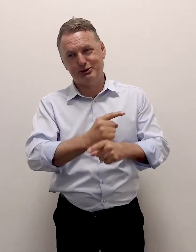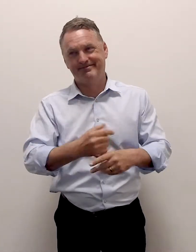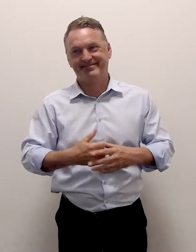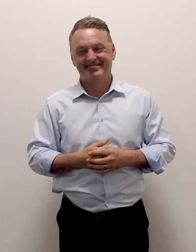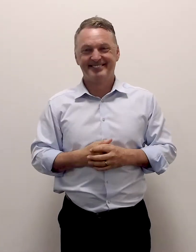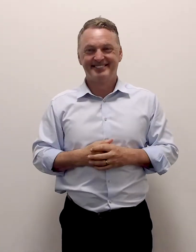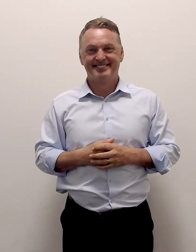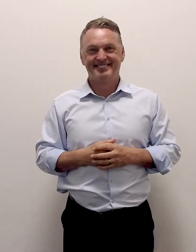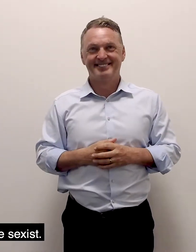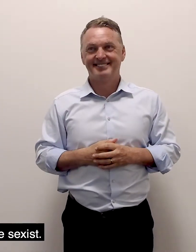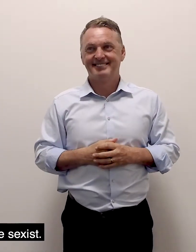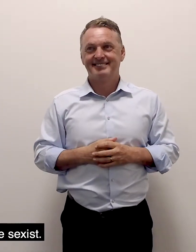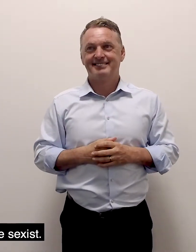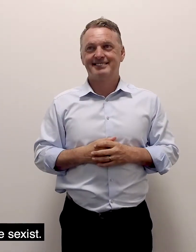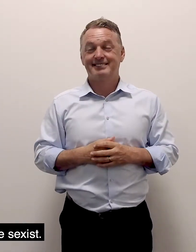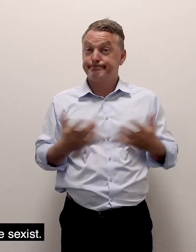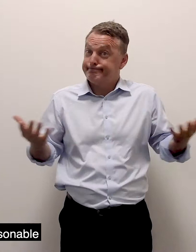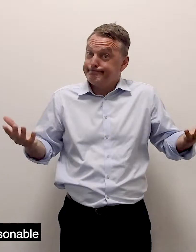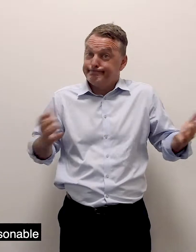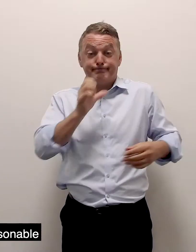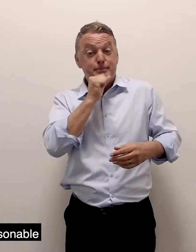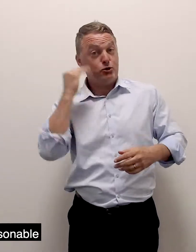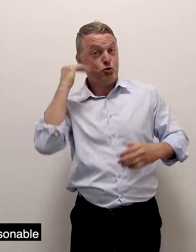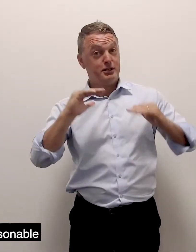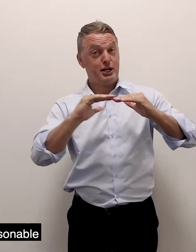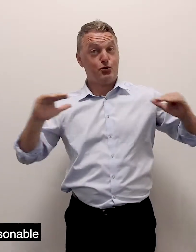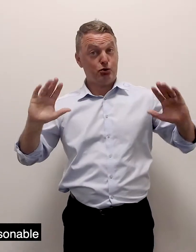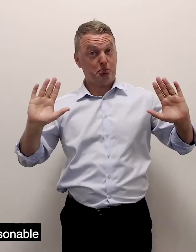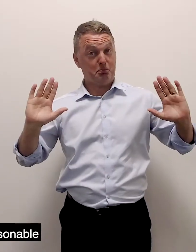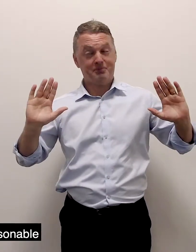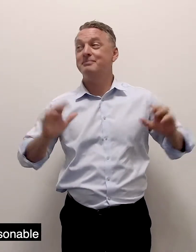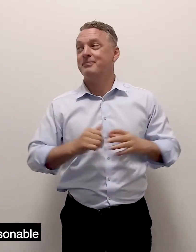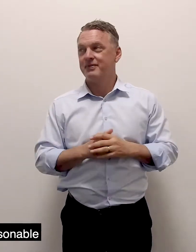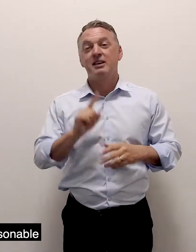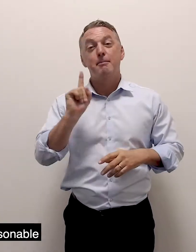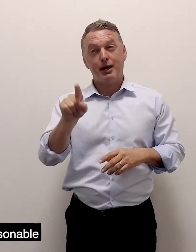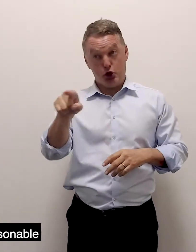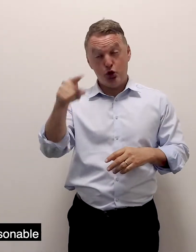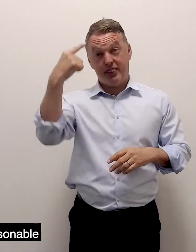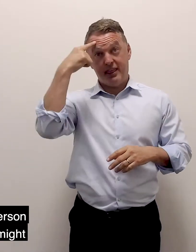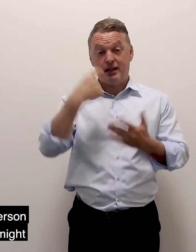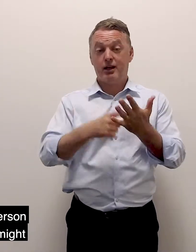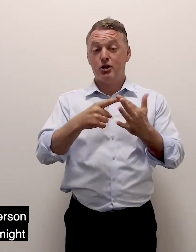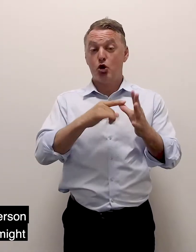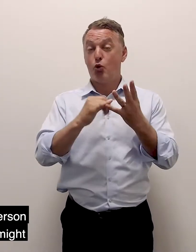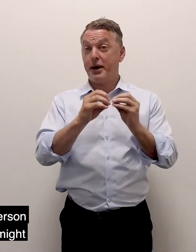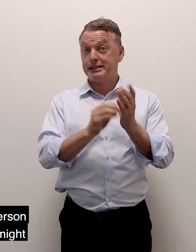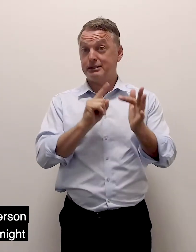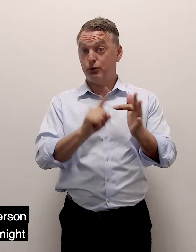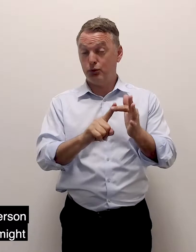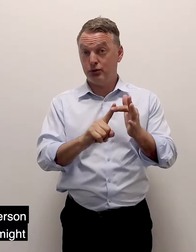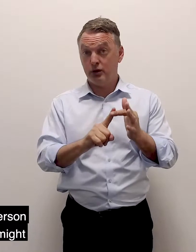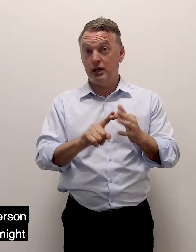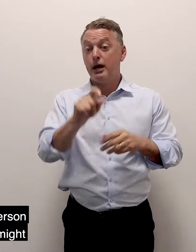old. No, we can't be sexist anymore. No. But is it reasonable to expect that